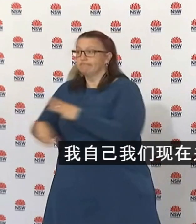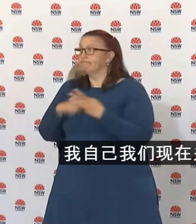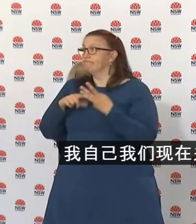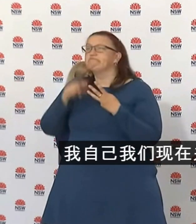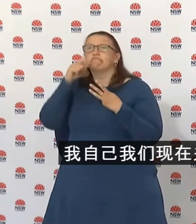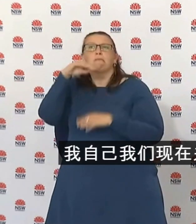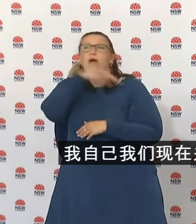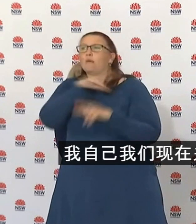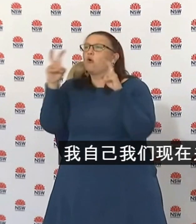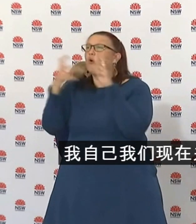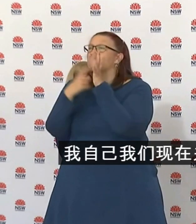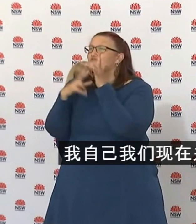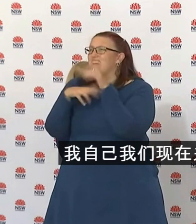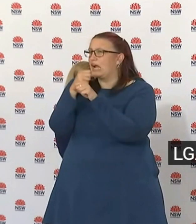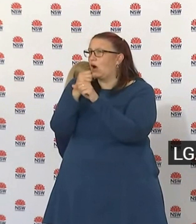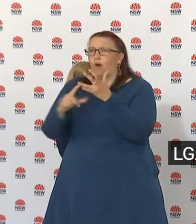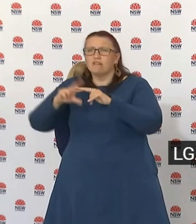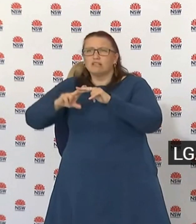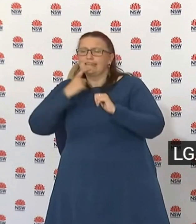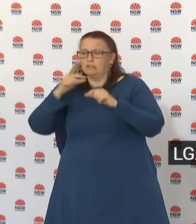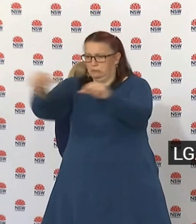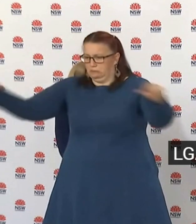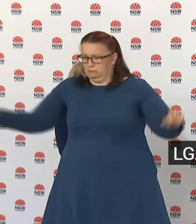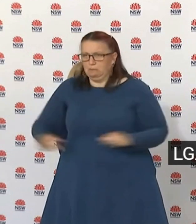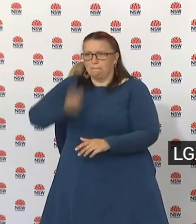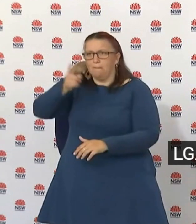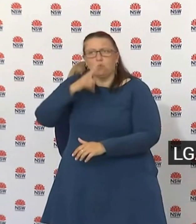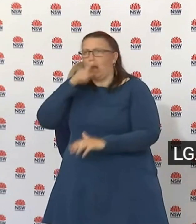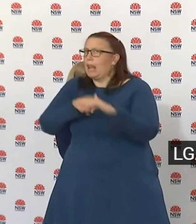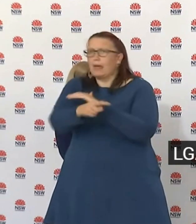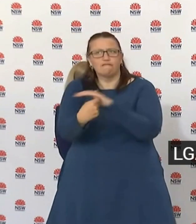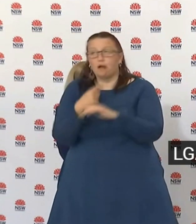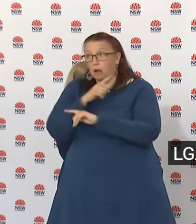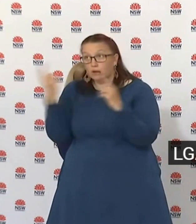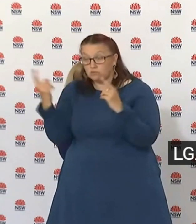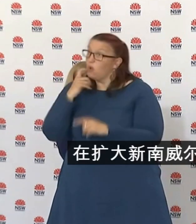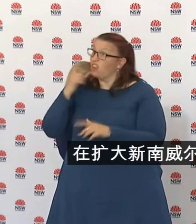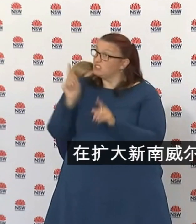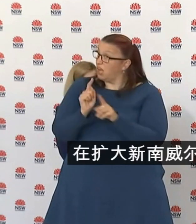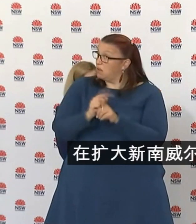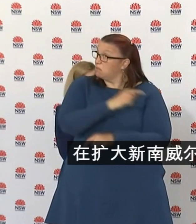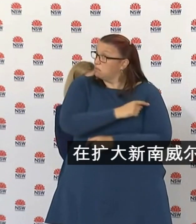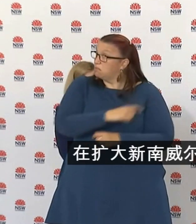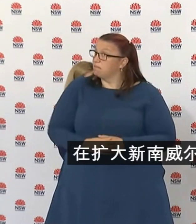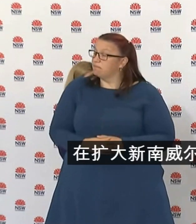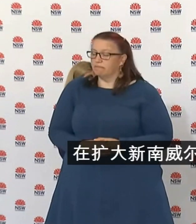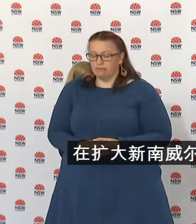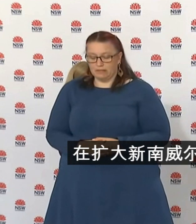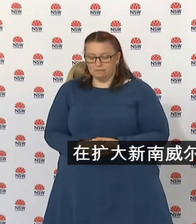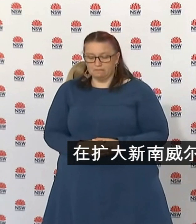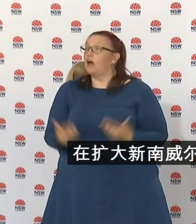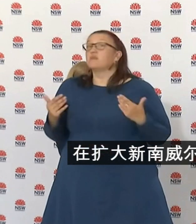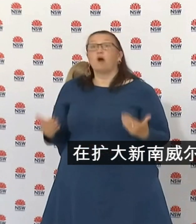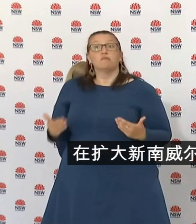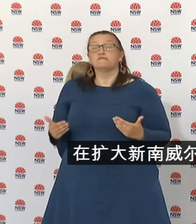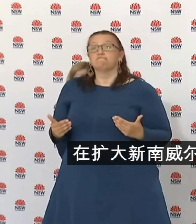stretched at the moment, but clearly if there was an LGA expansion, I would absolutely have the confidence in expanding the Australian